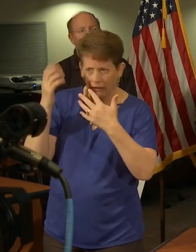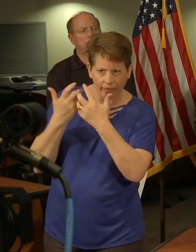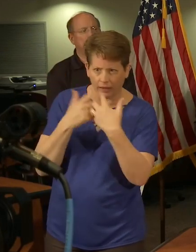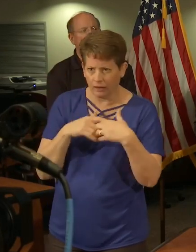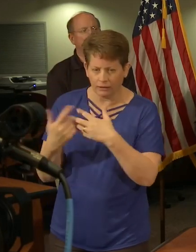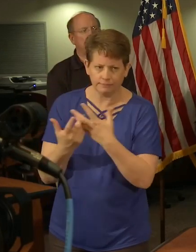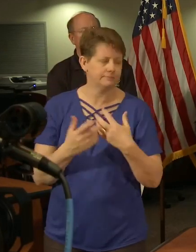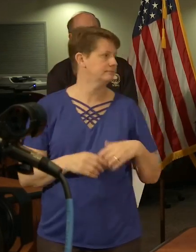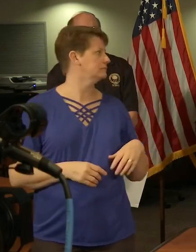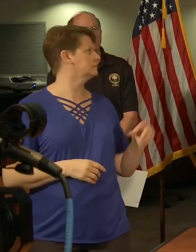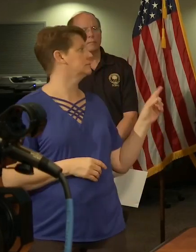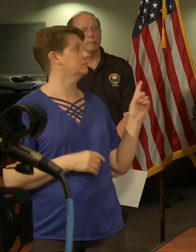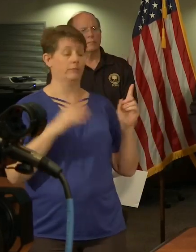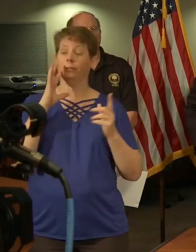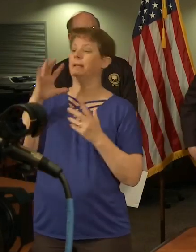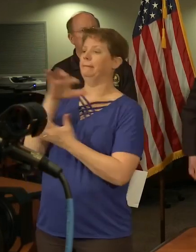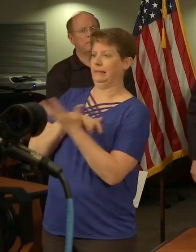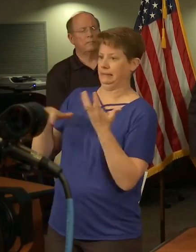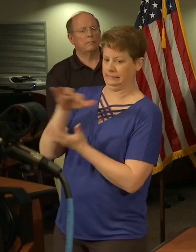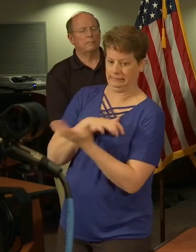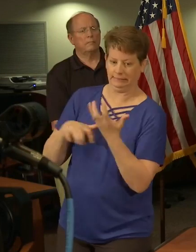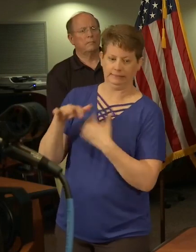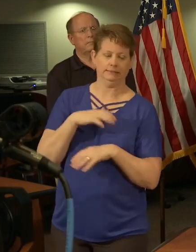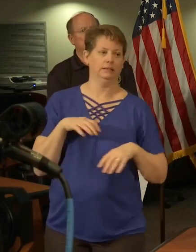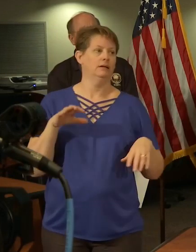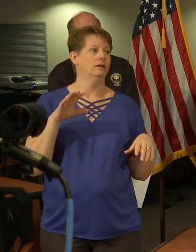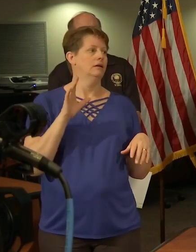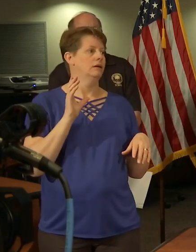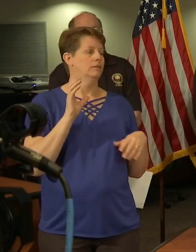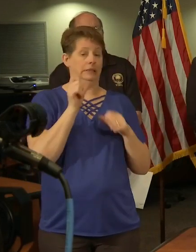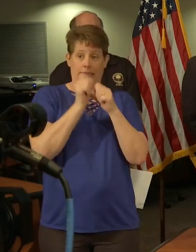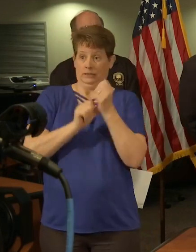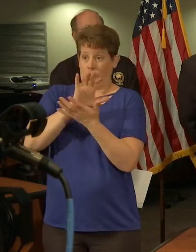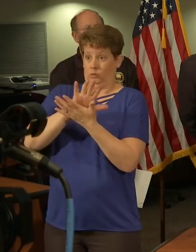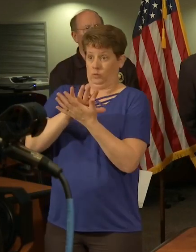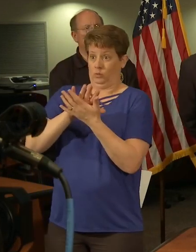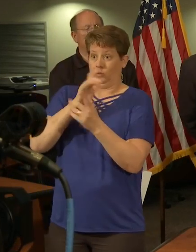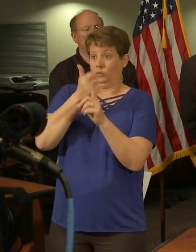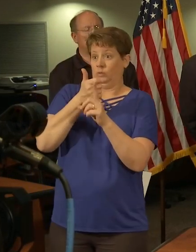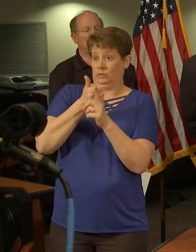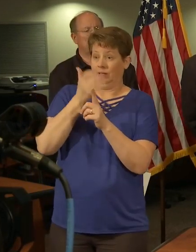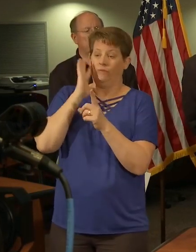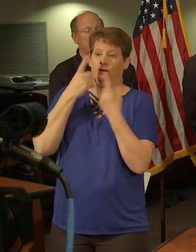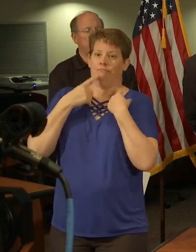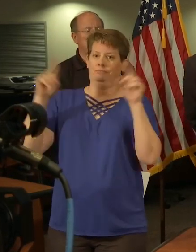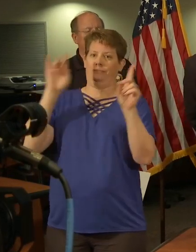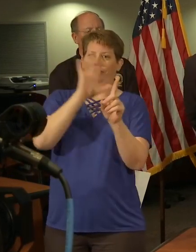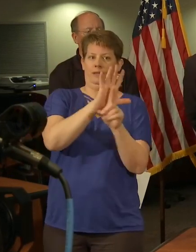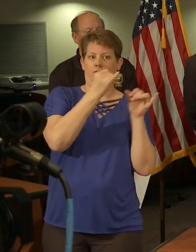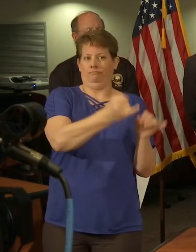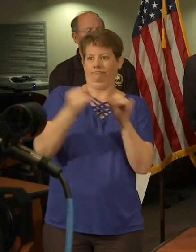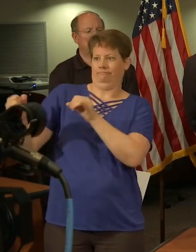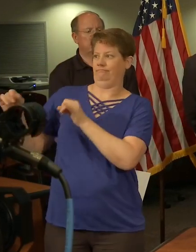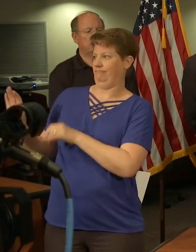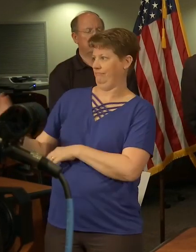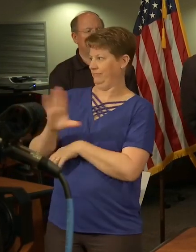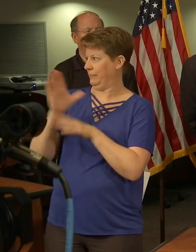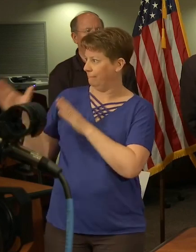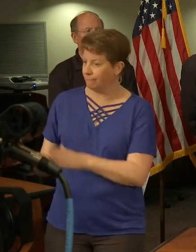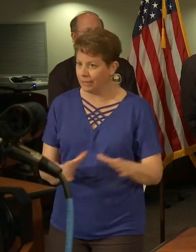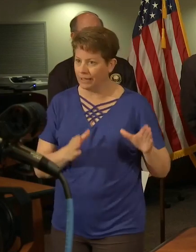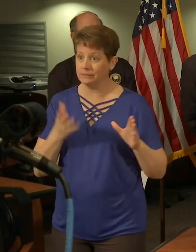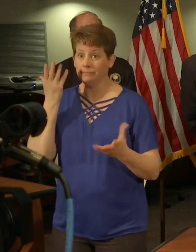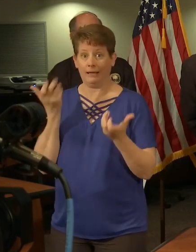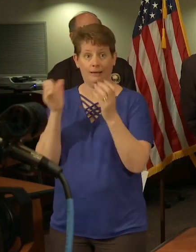again? A combination, I think, and each school district will be announcing their plan. They may ask those parents